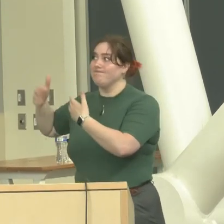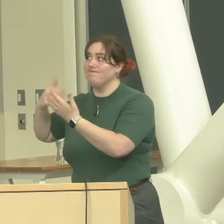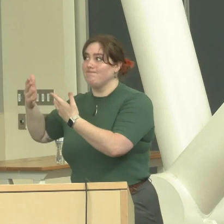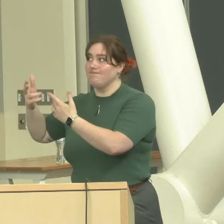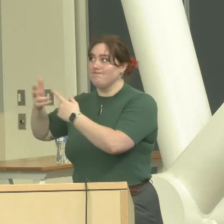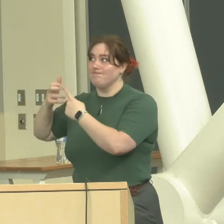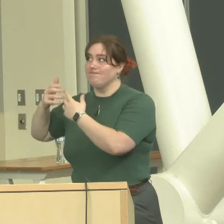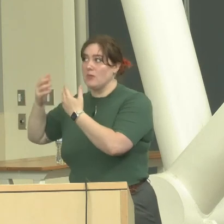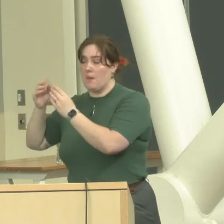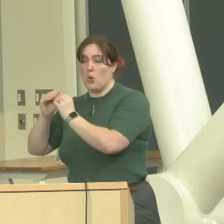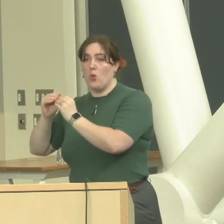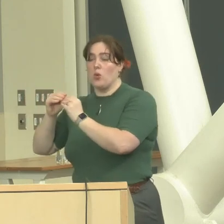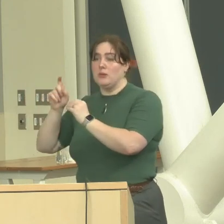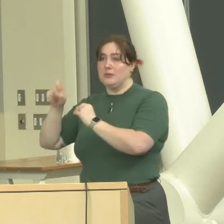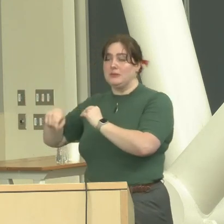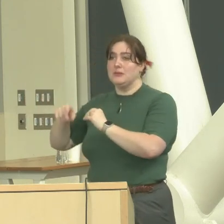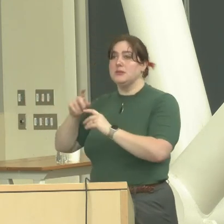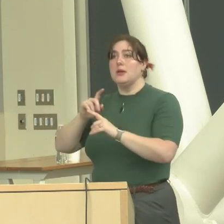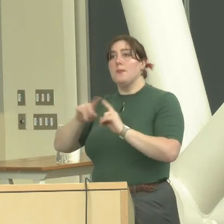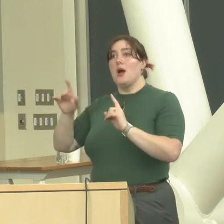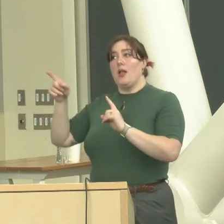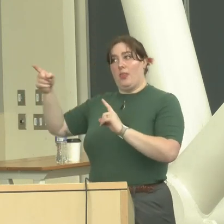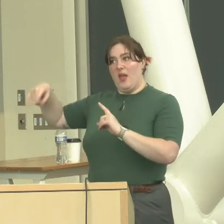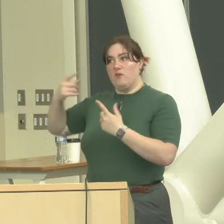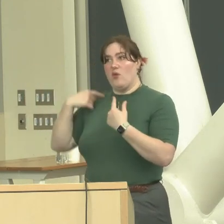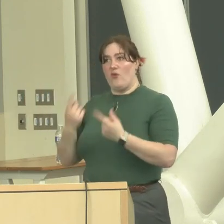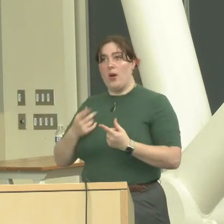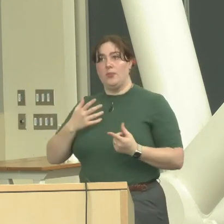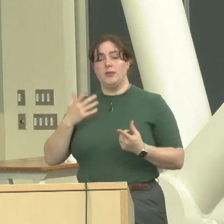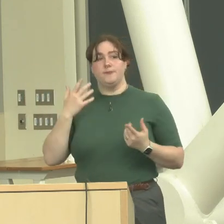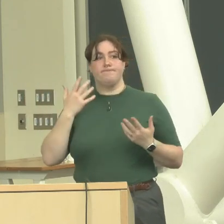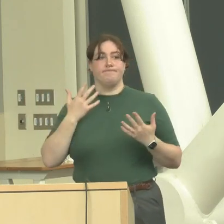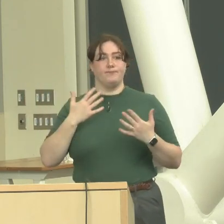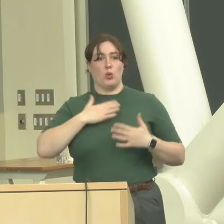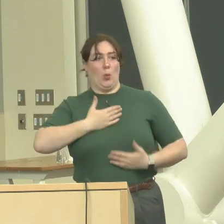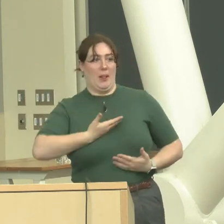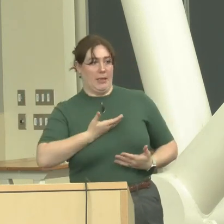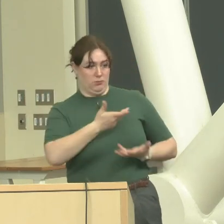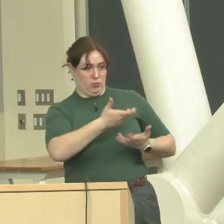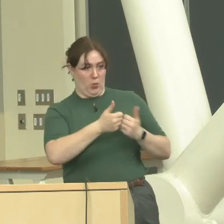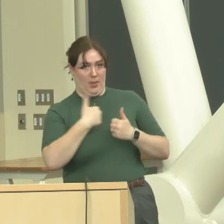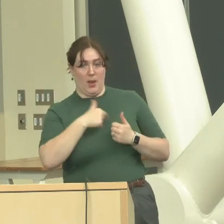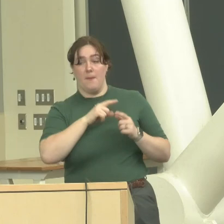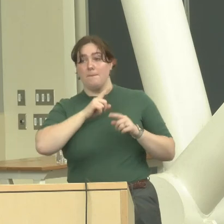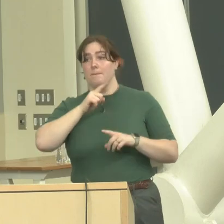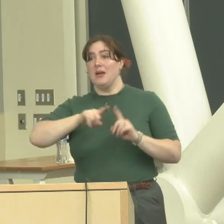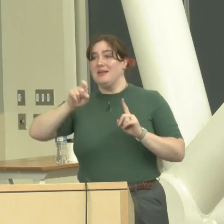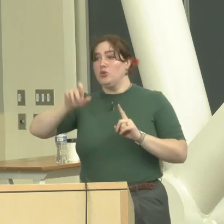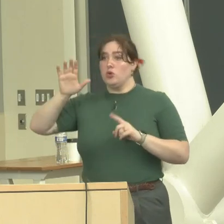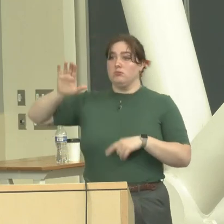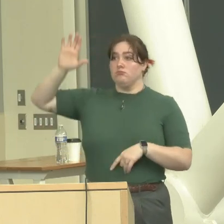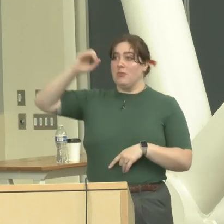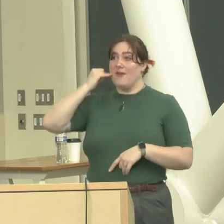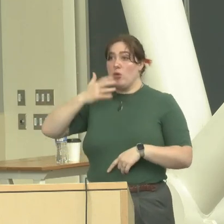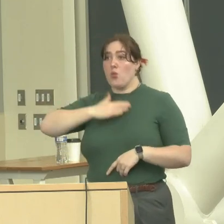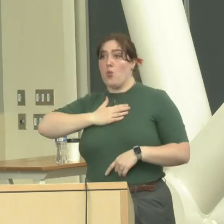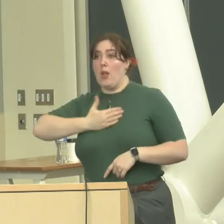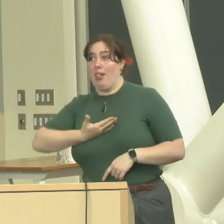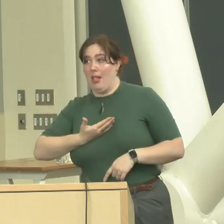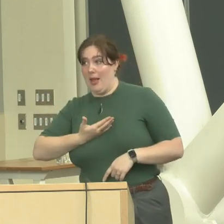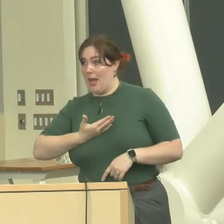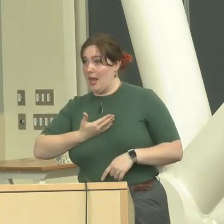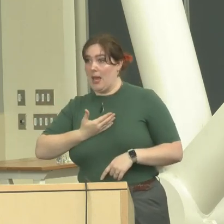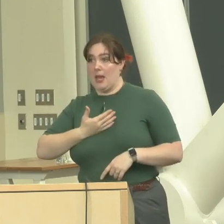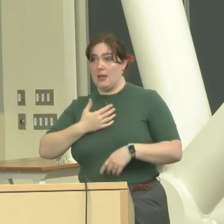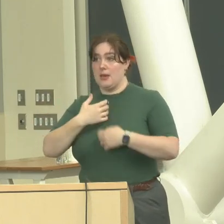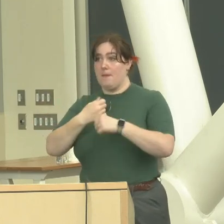been responsive in terms of understanding what the challenges are. But again, I need you all to raise your hand if you all are willing to make